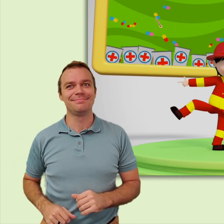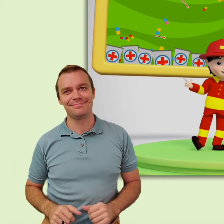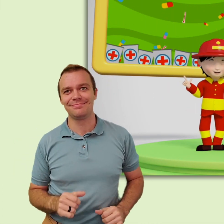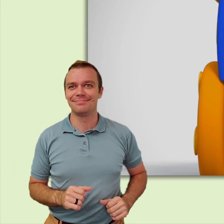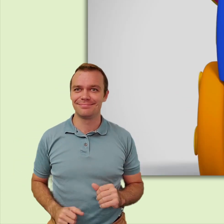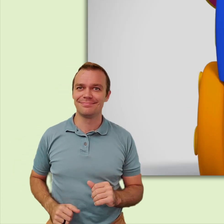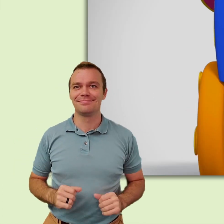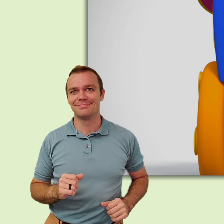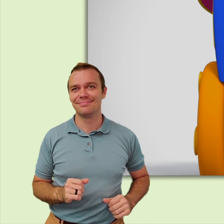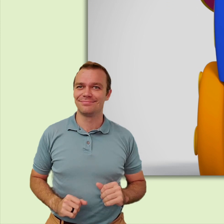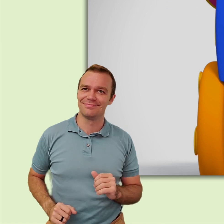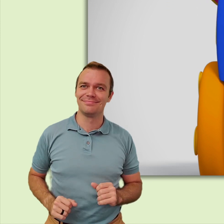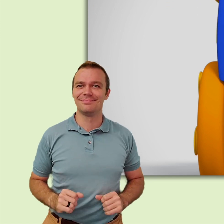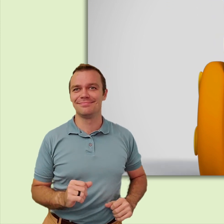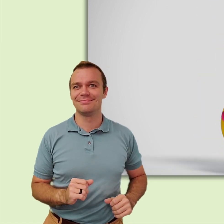do.